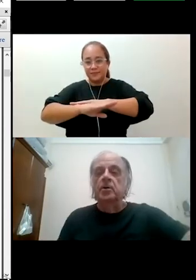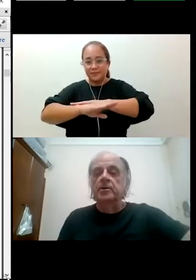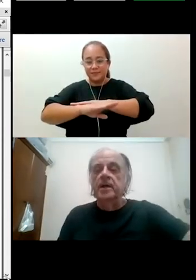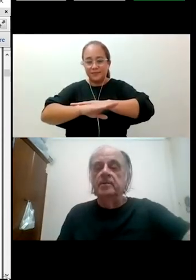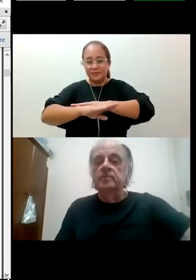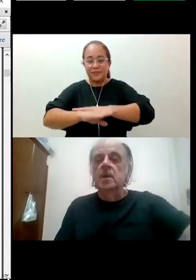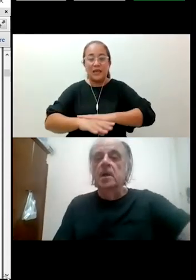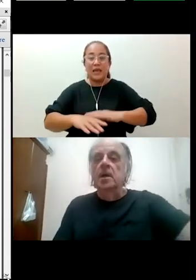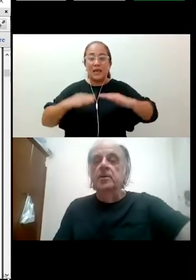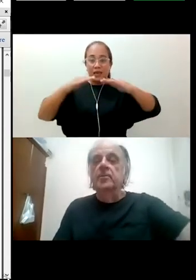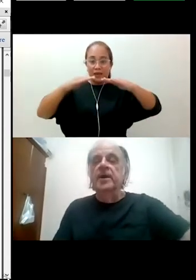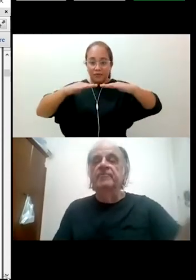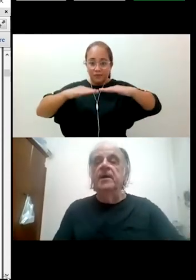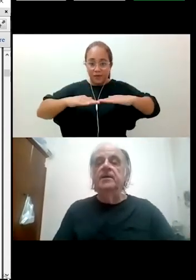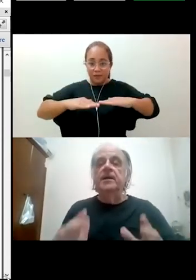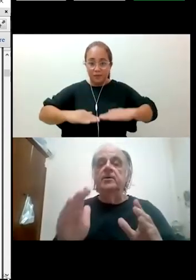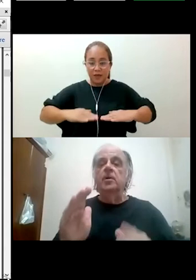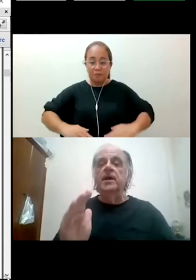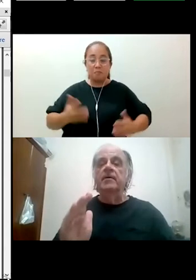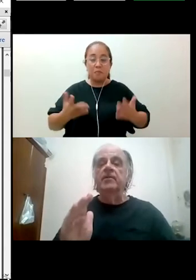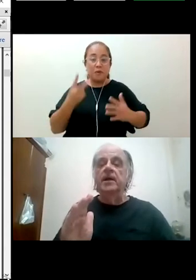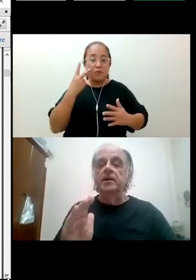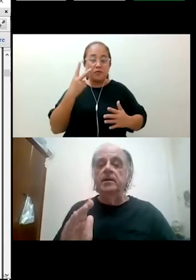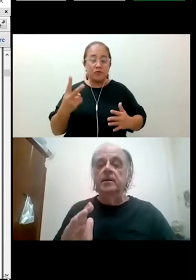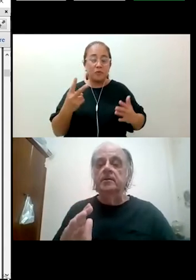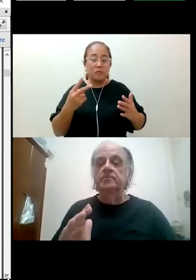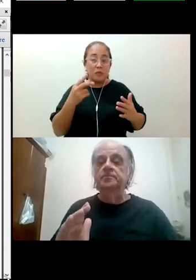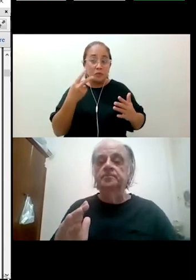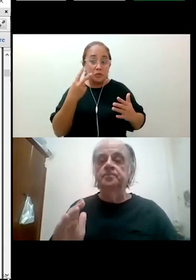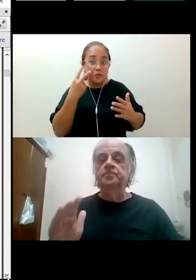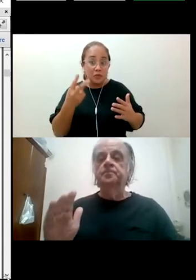As you go down, you may find that you will have like